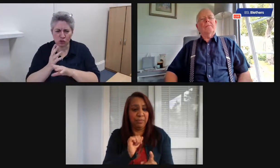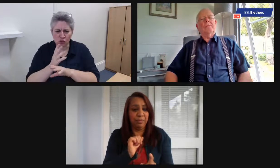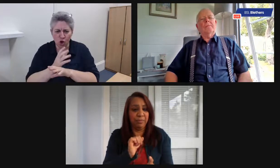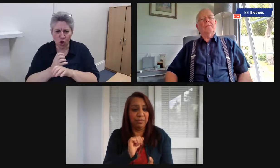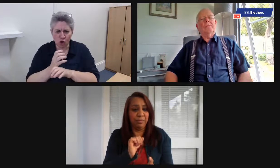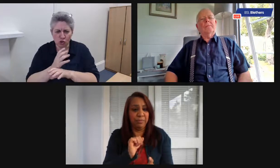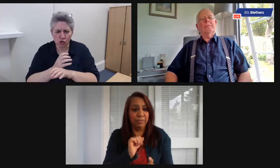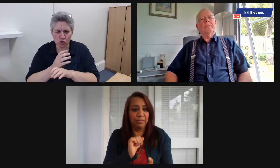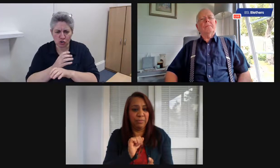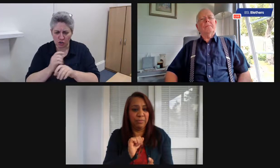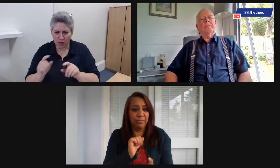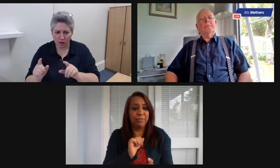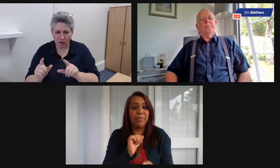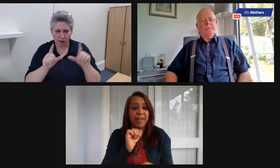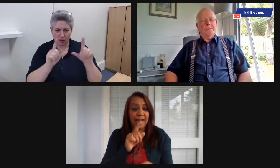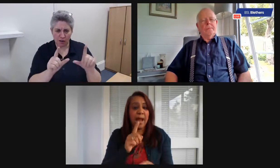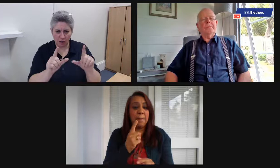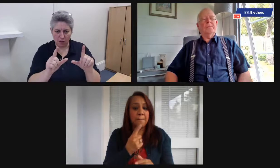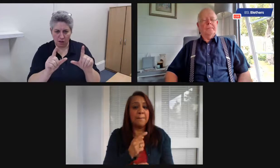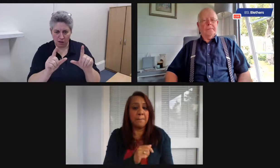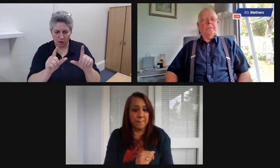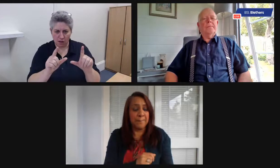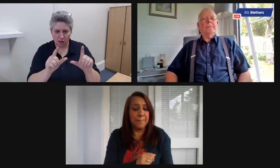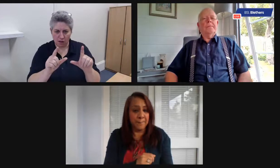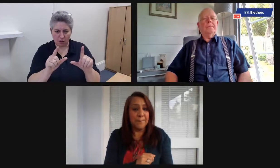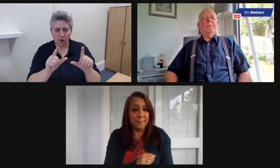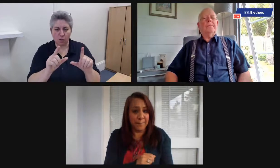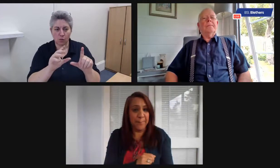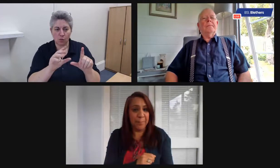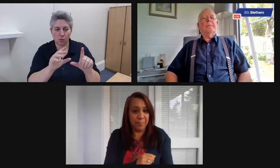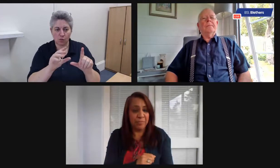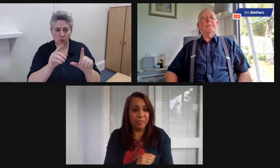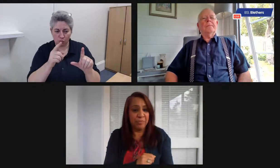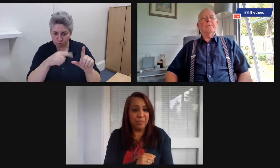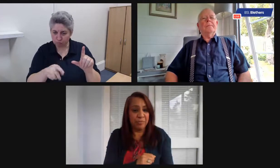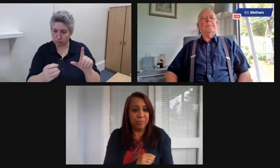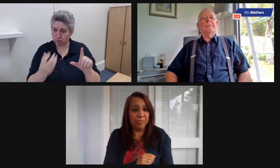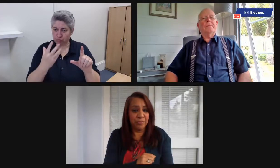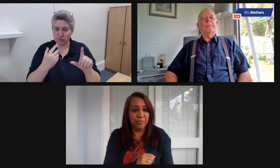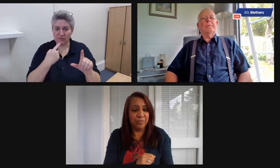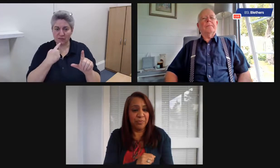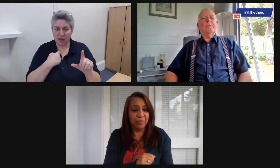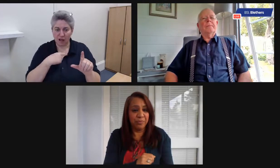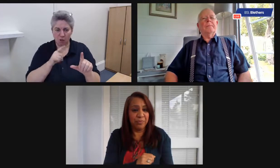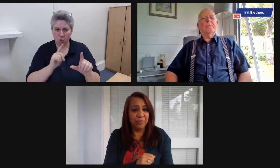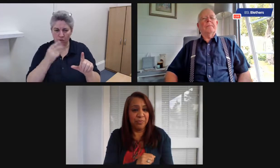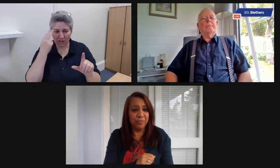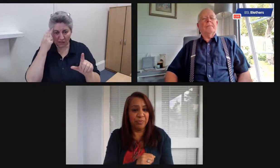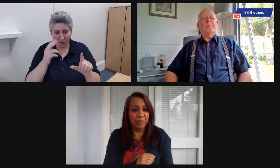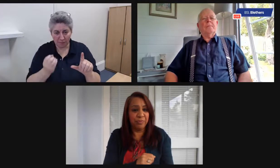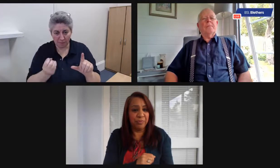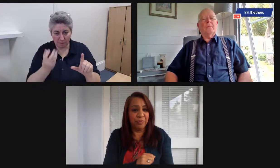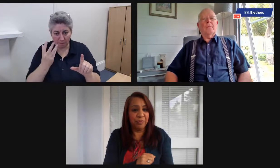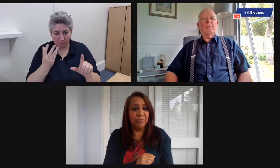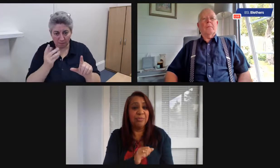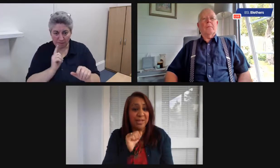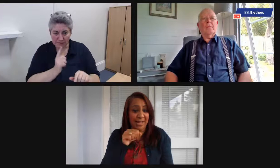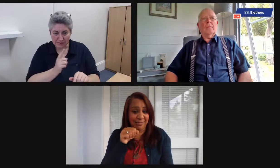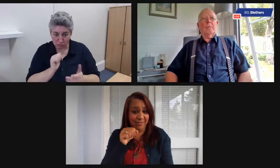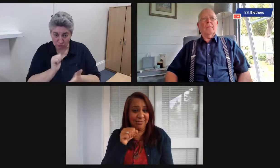your yeah, phone, and one says search. Yep. So you yeah, press search, and then it should